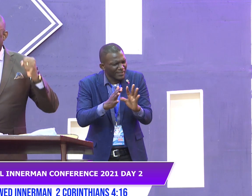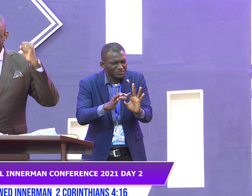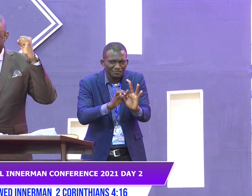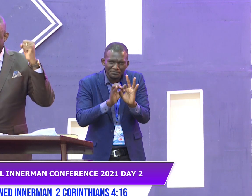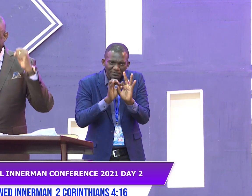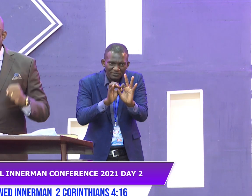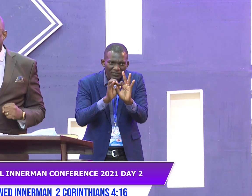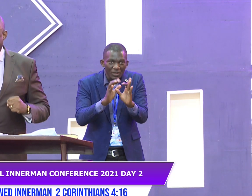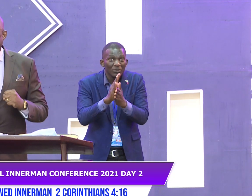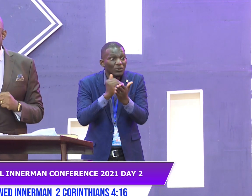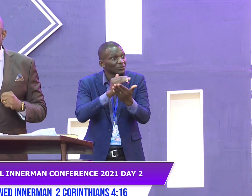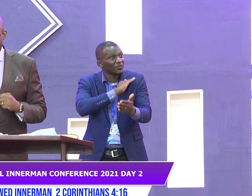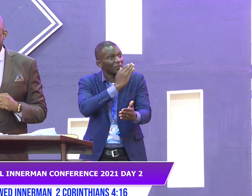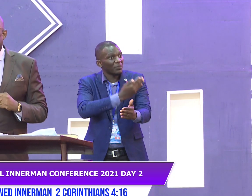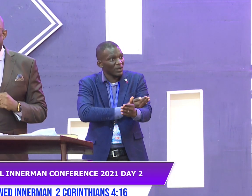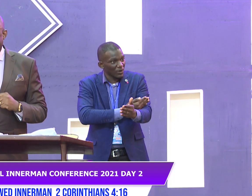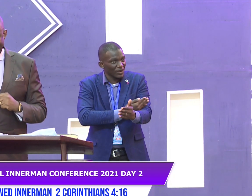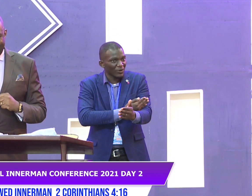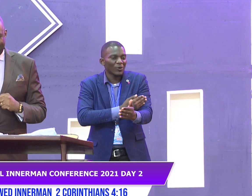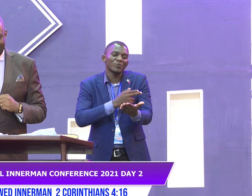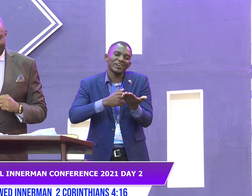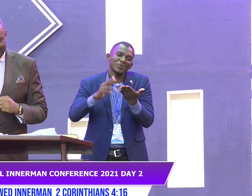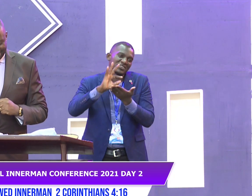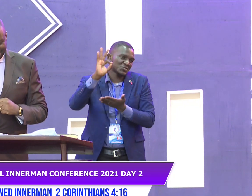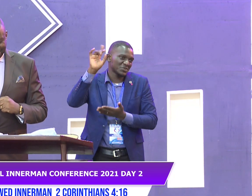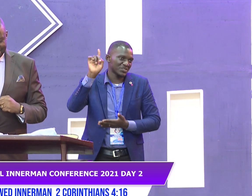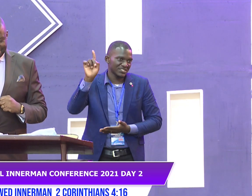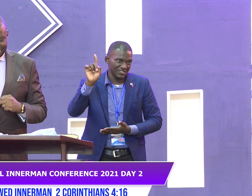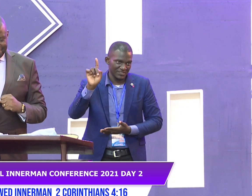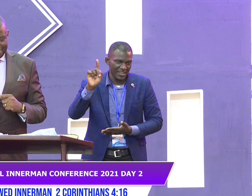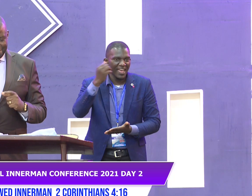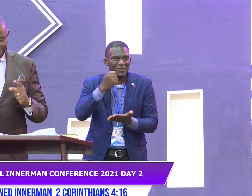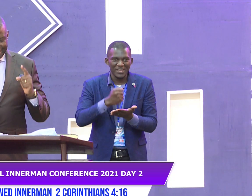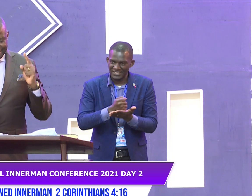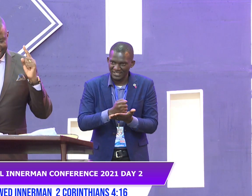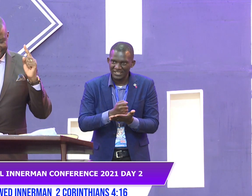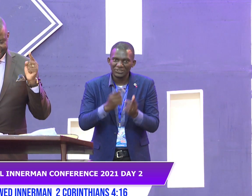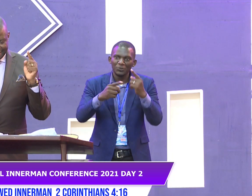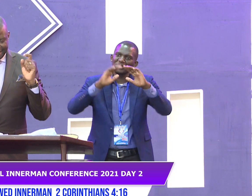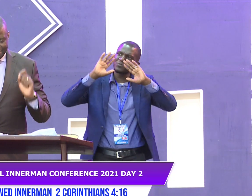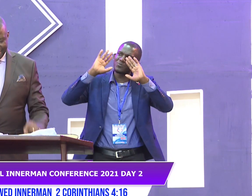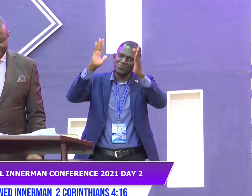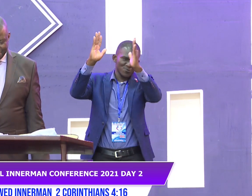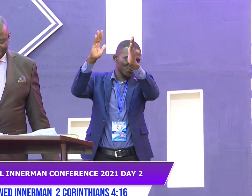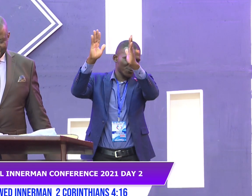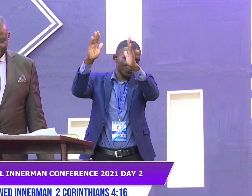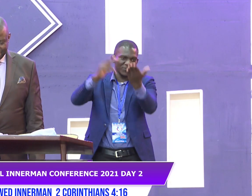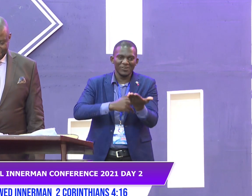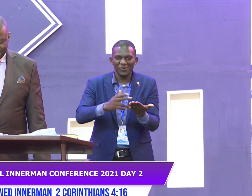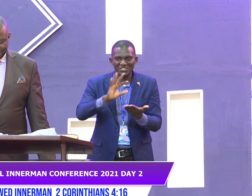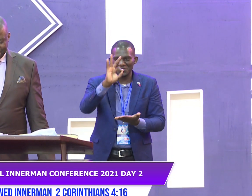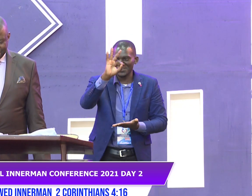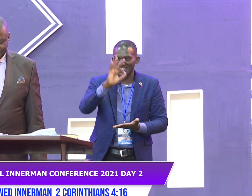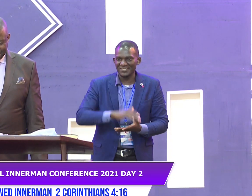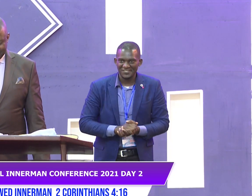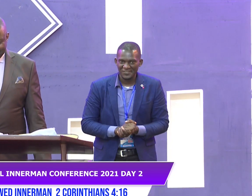united because of his power. Amen. A big